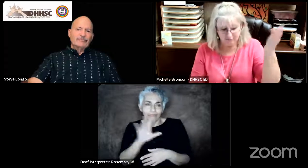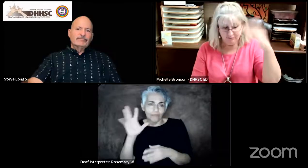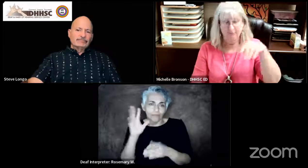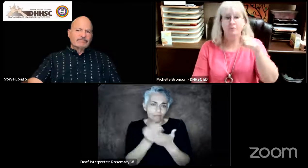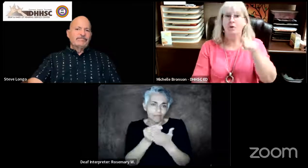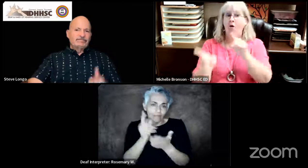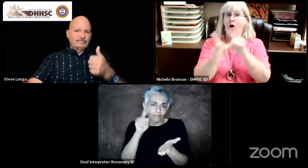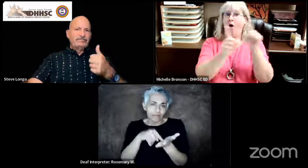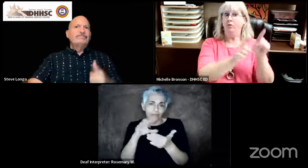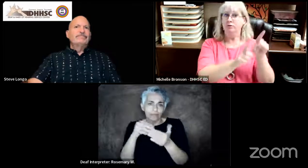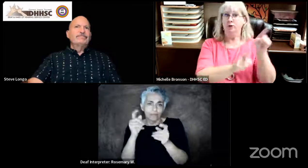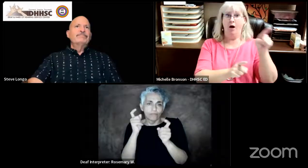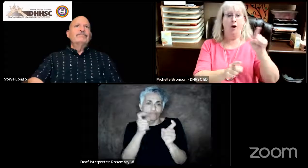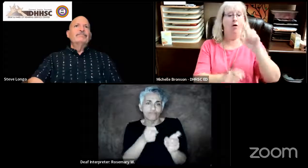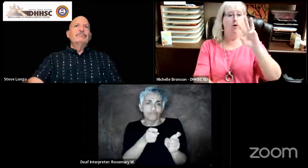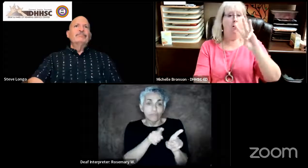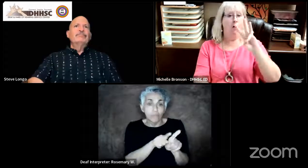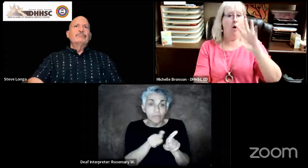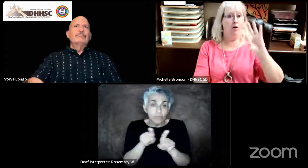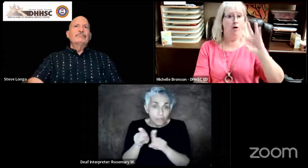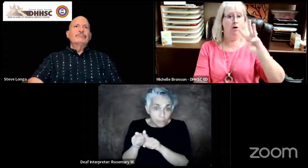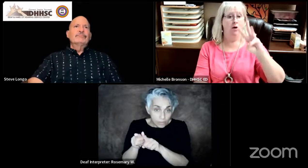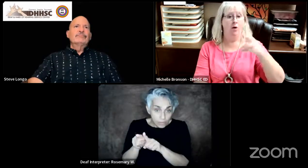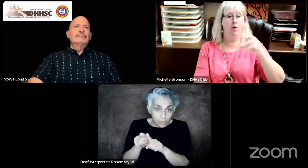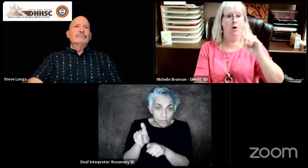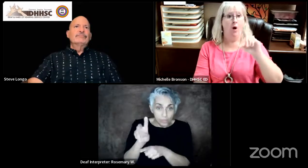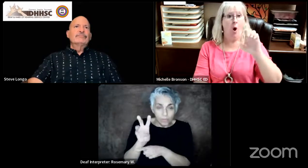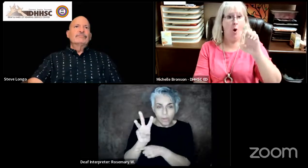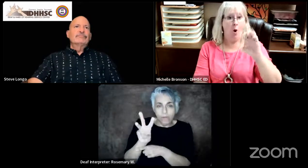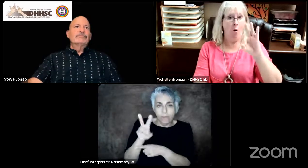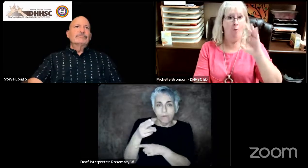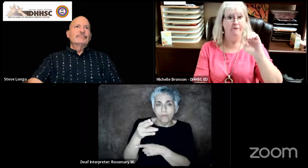that sorority for their support. Also,